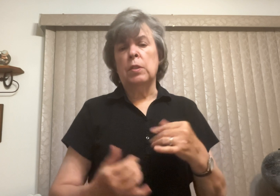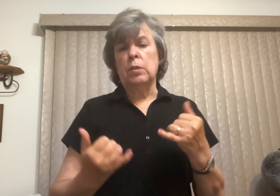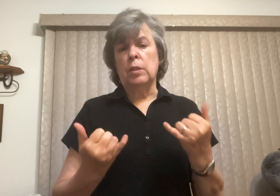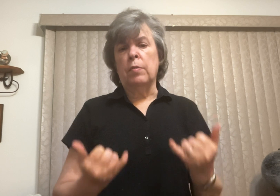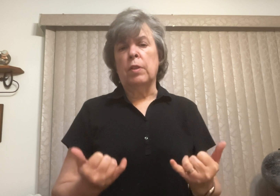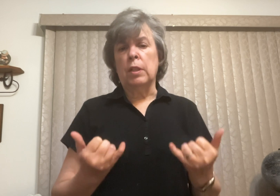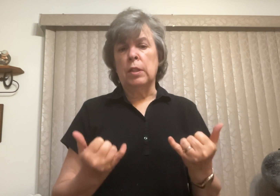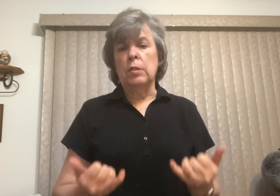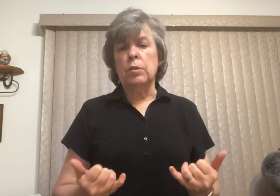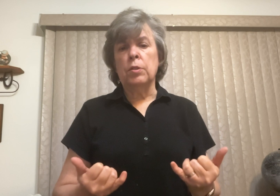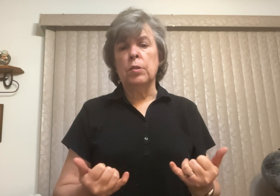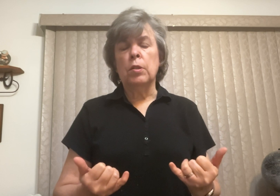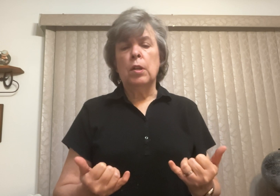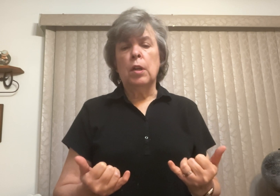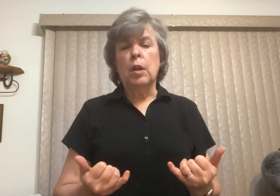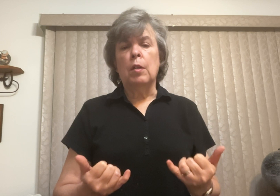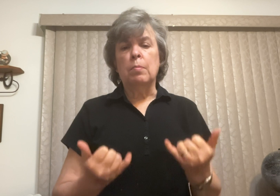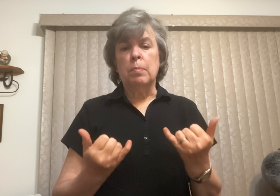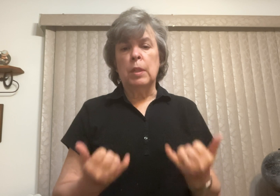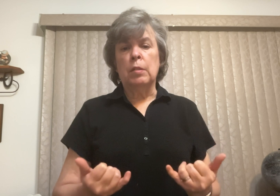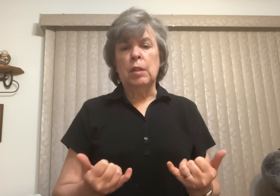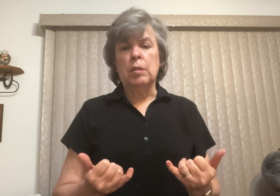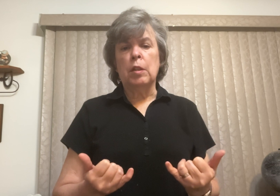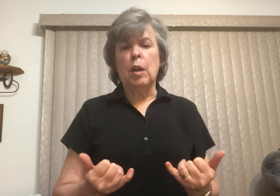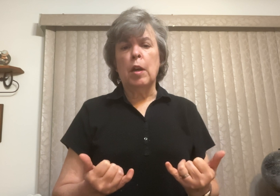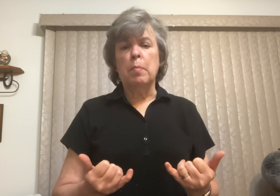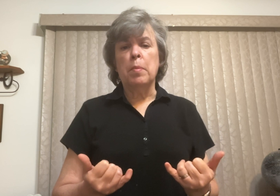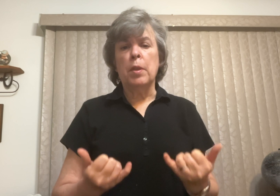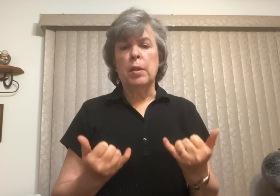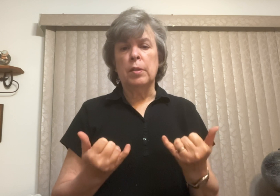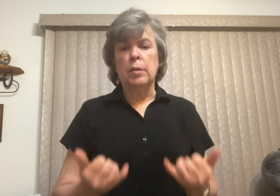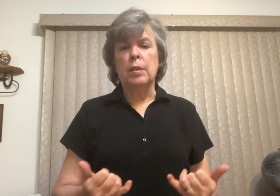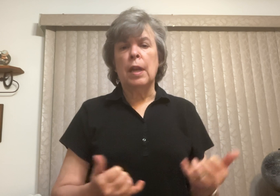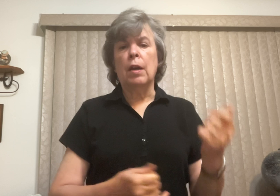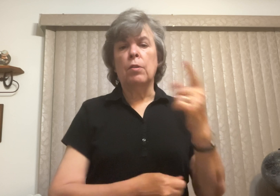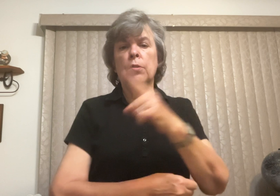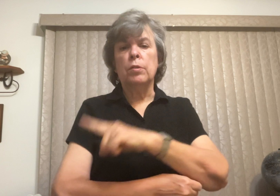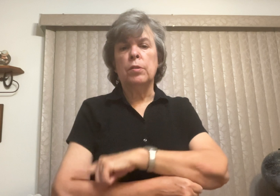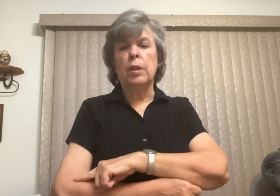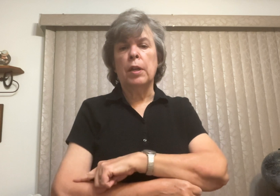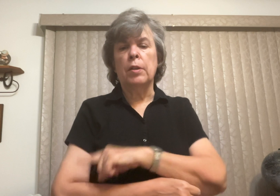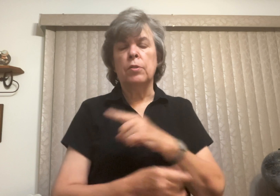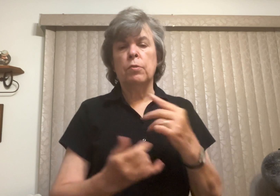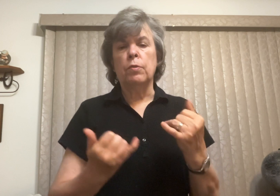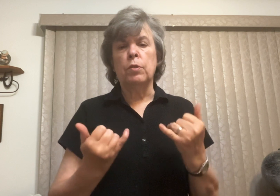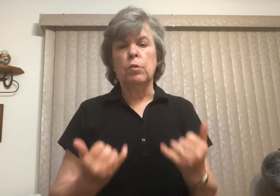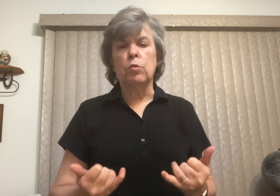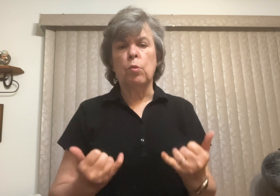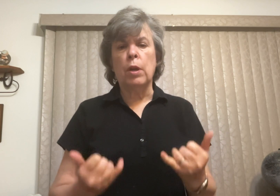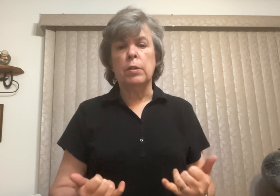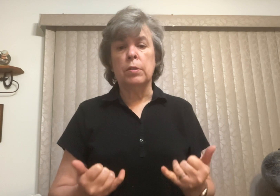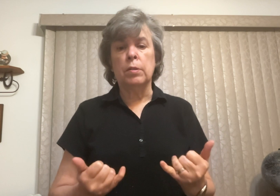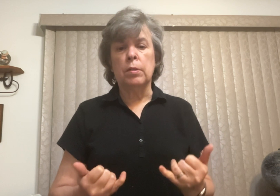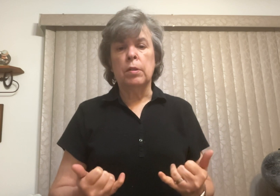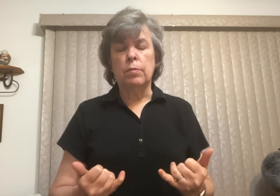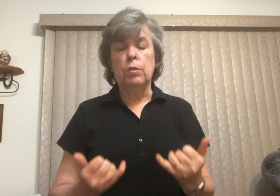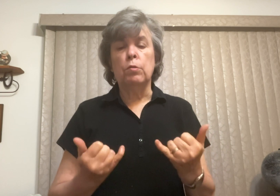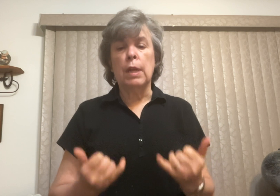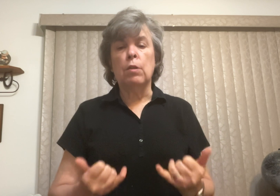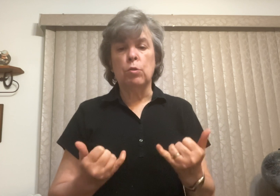is definitely easier, takes less time than now day. So if you do it twice, if you do now